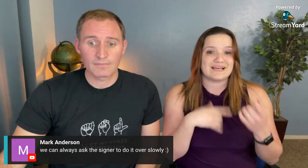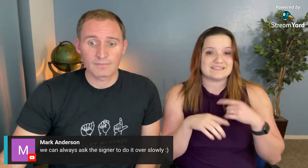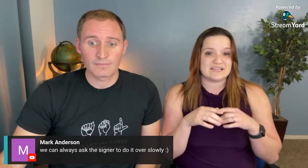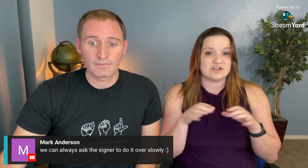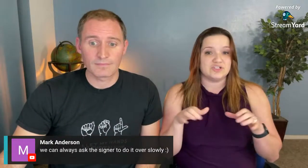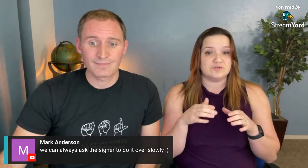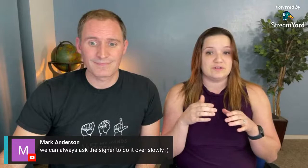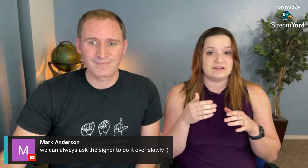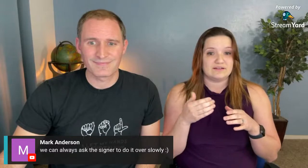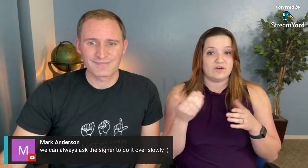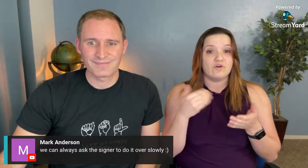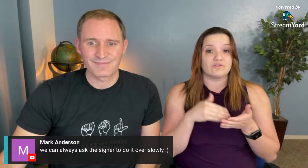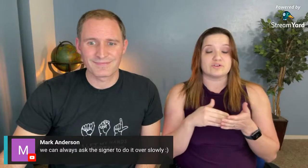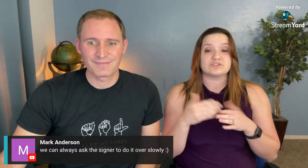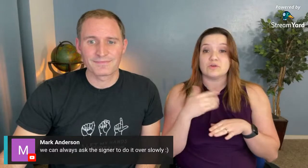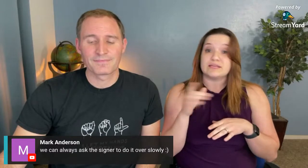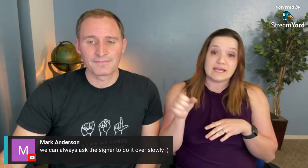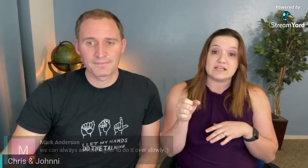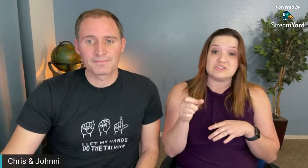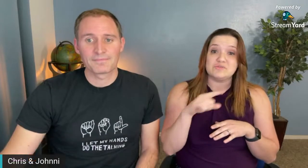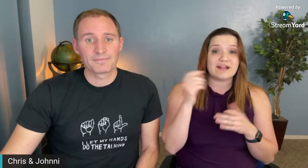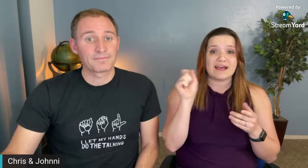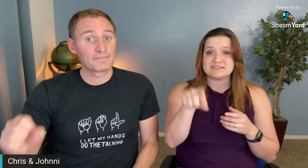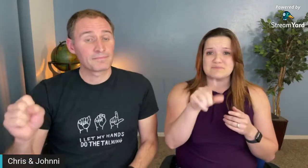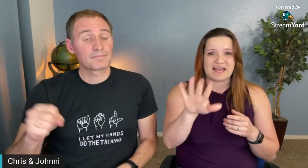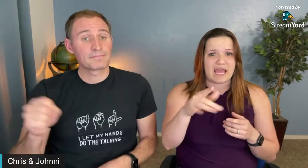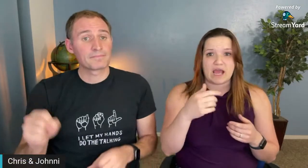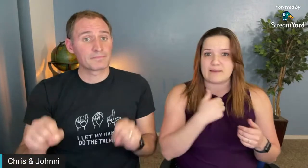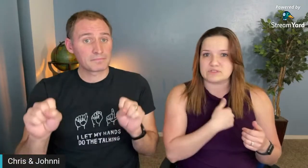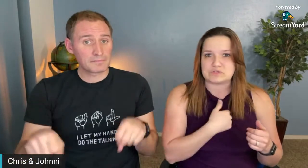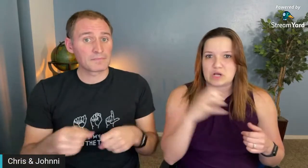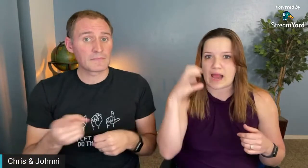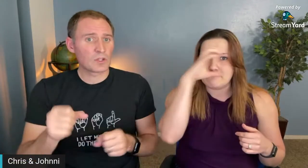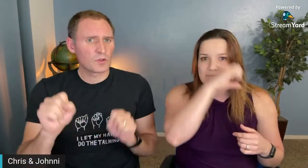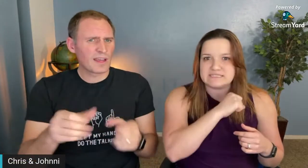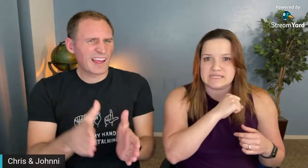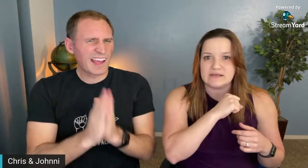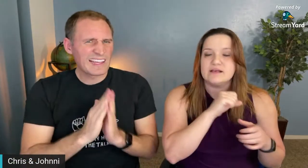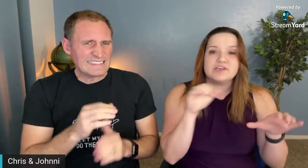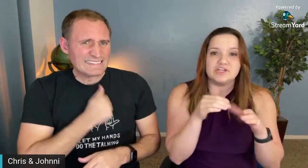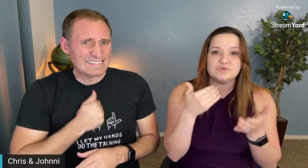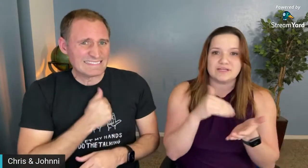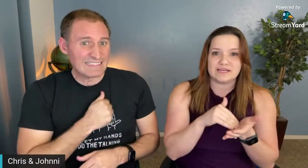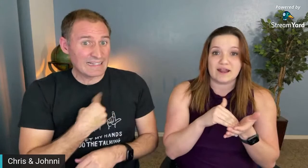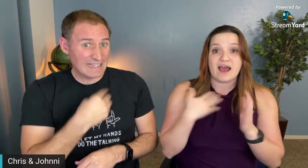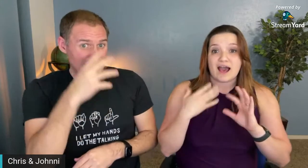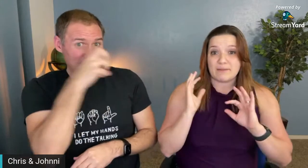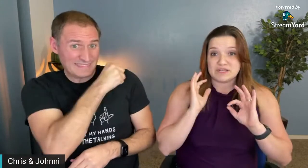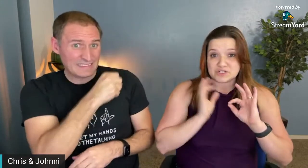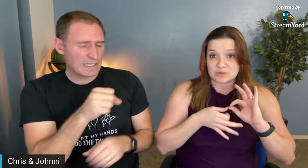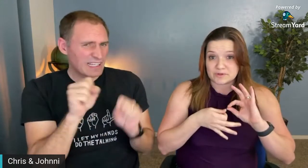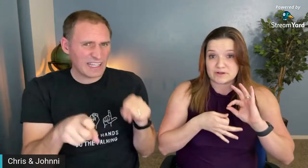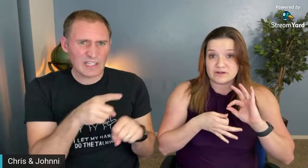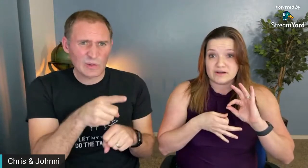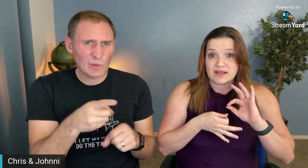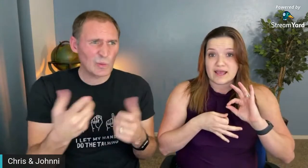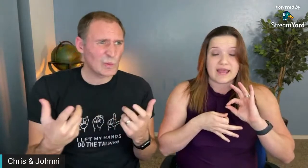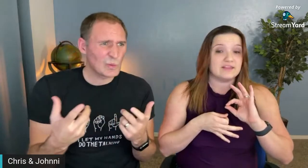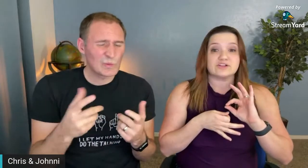ask the signer to do it over slowly. Yes, you can ask them like, hey, I'm so sorry, I missed it. Can you do it again? I'm an interpreter, and there's